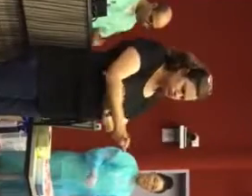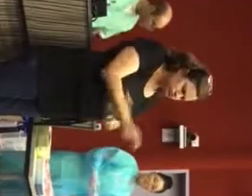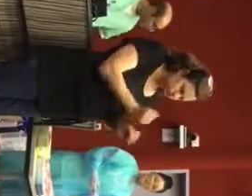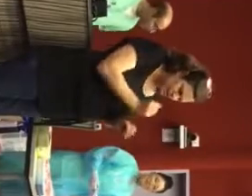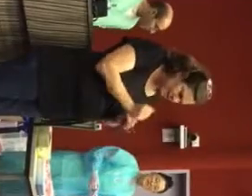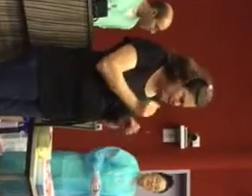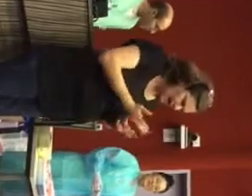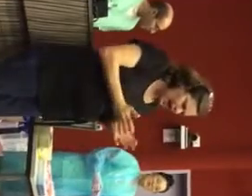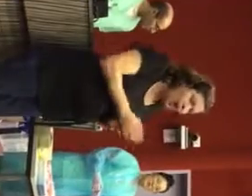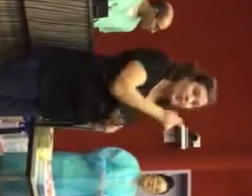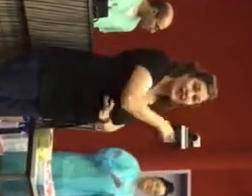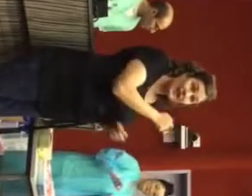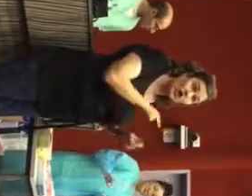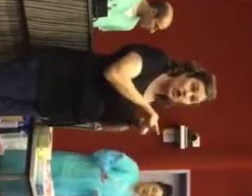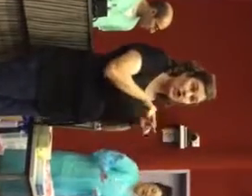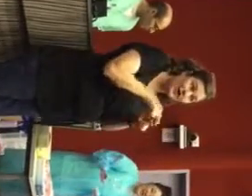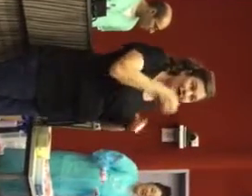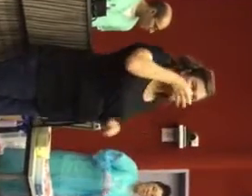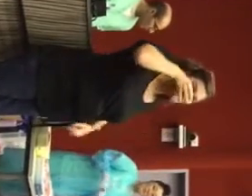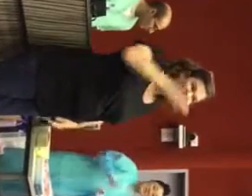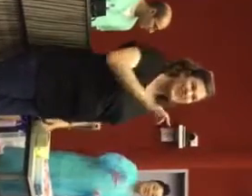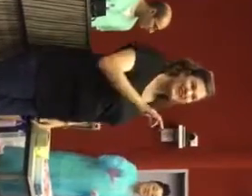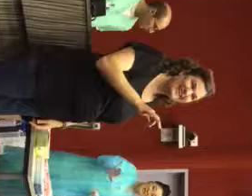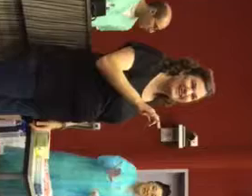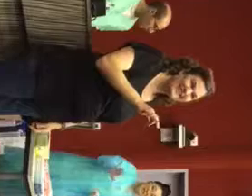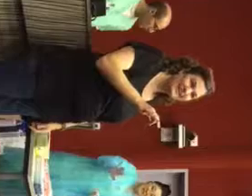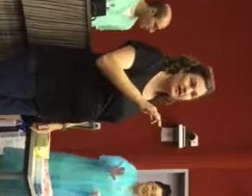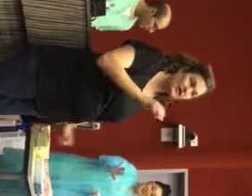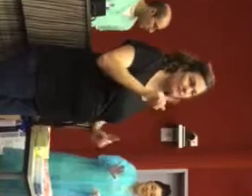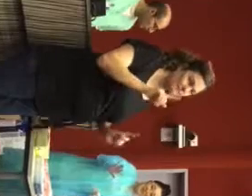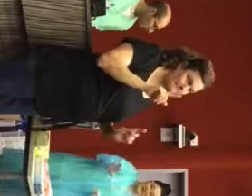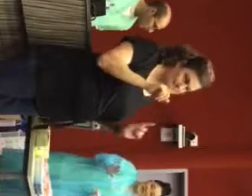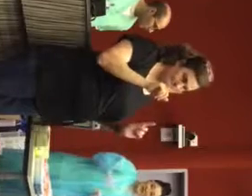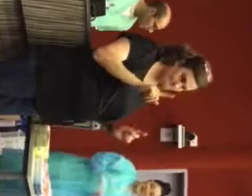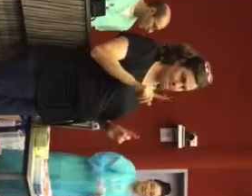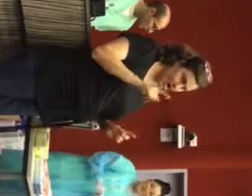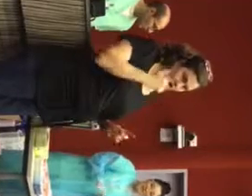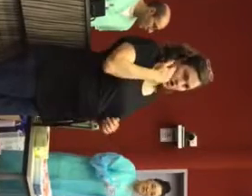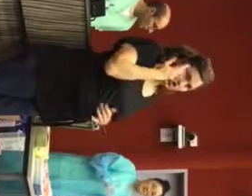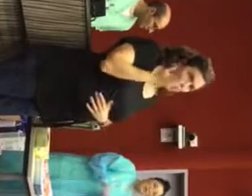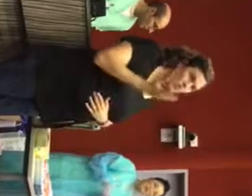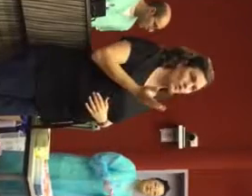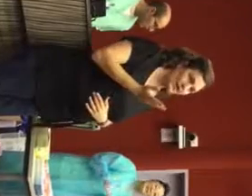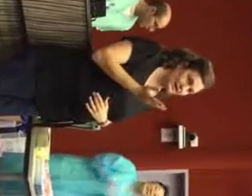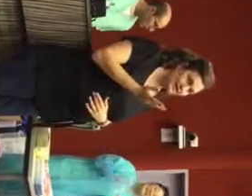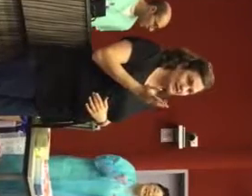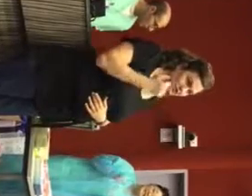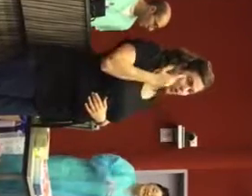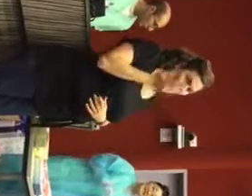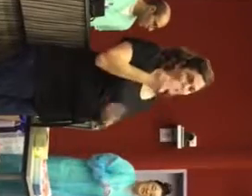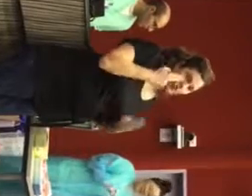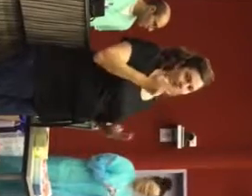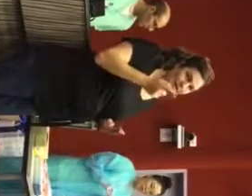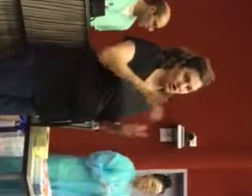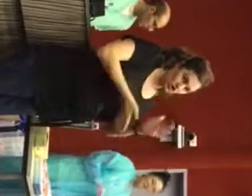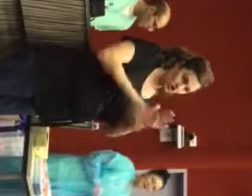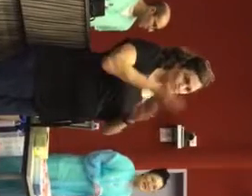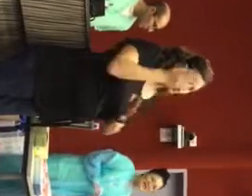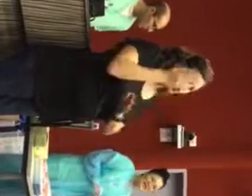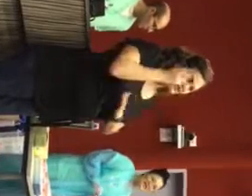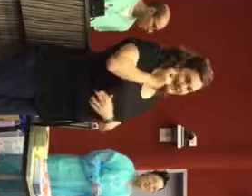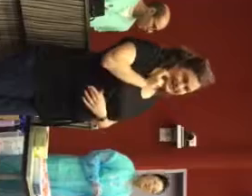lab work, so it's free, but generally it doesn't work that way, okay? So if you go to see a dentist, it